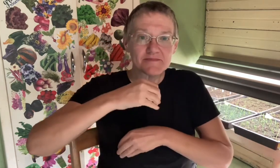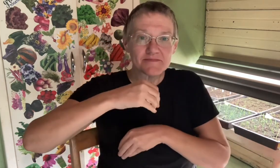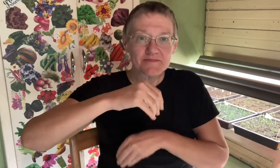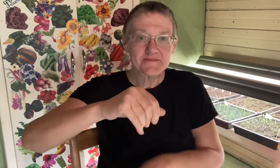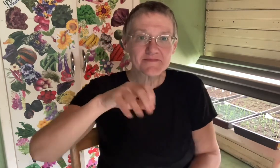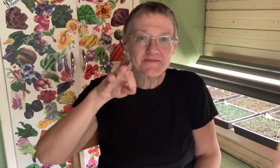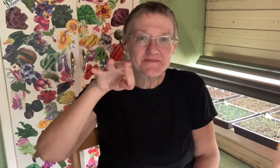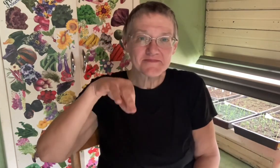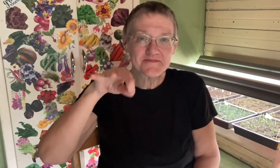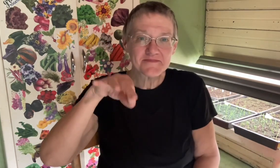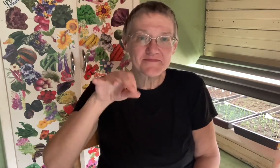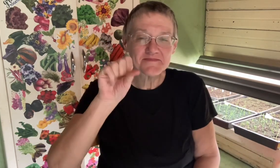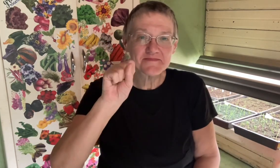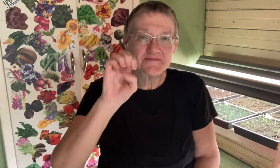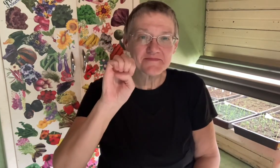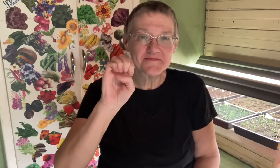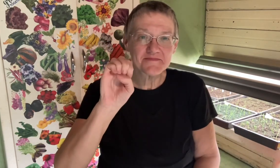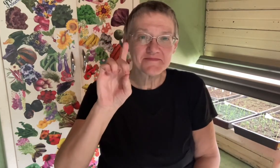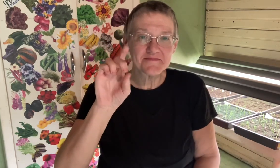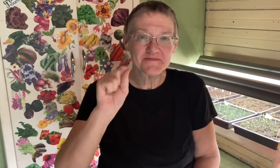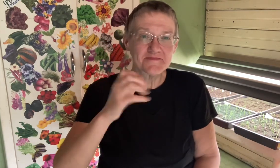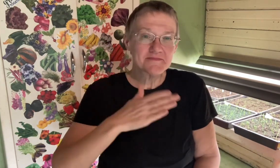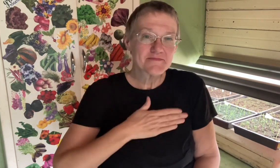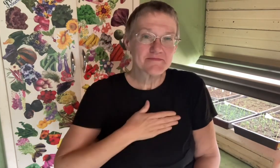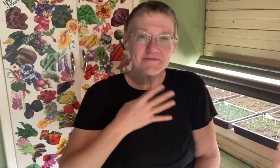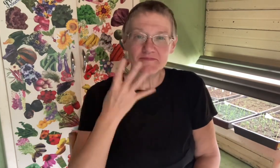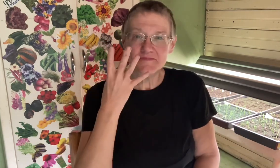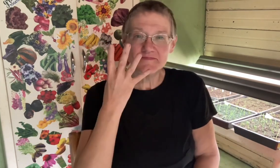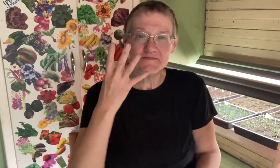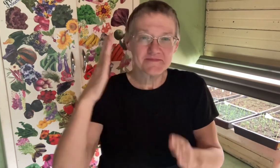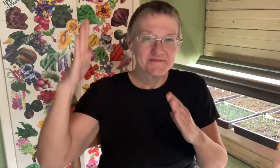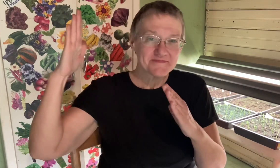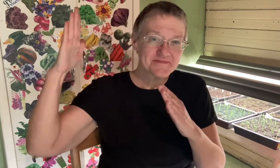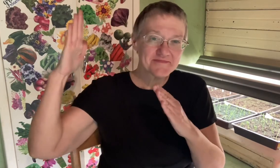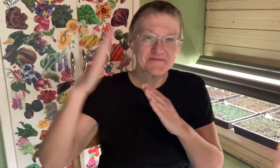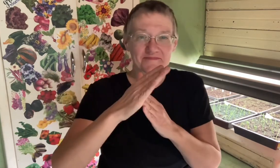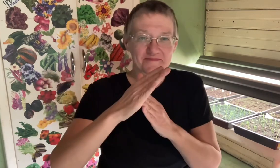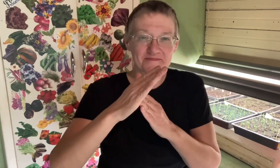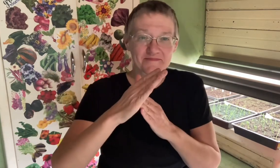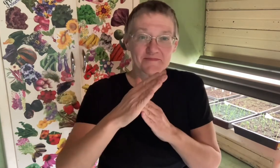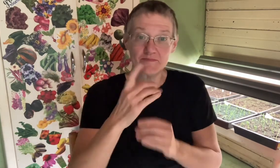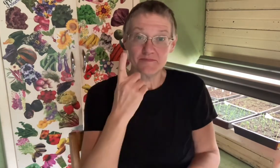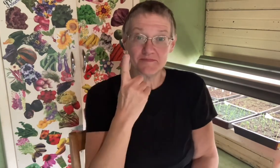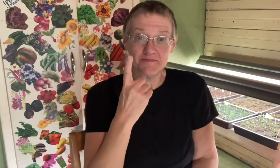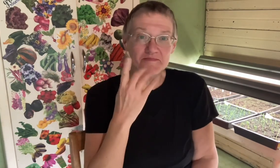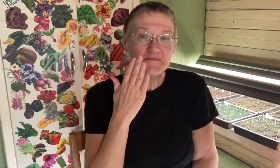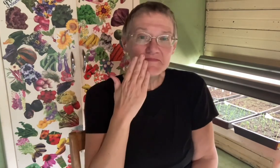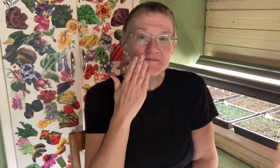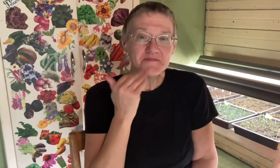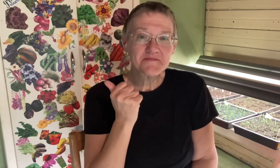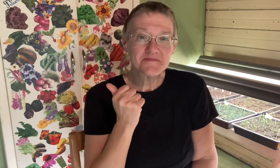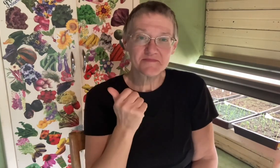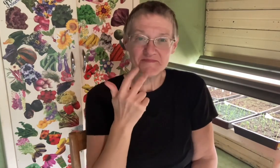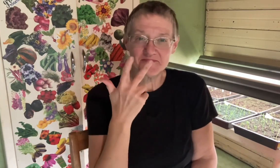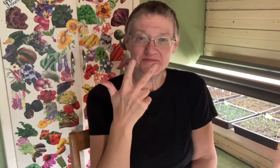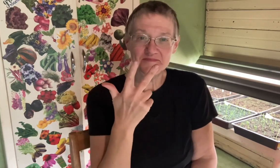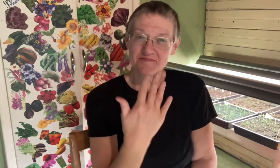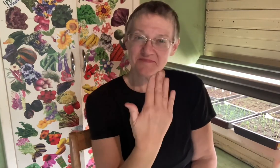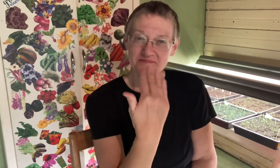Today we're going to start pepper seeds. And these are my 4 top peppers.